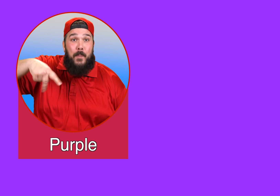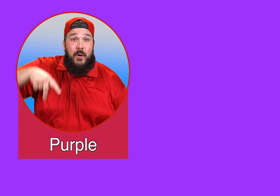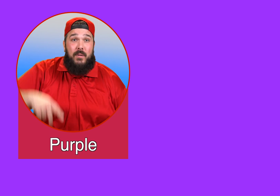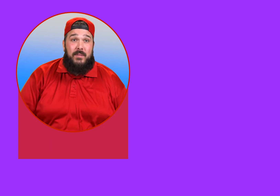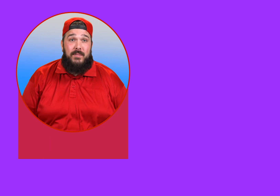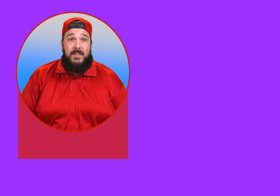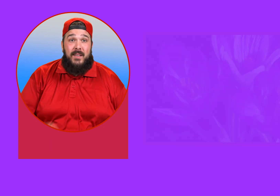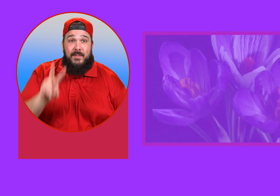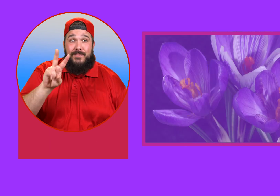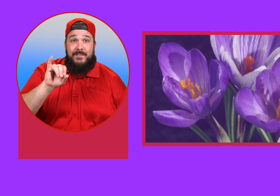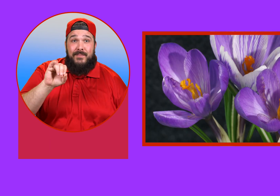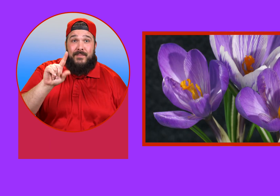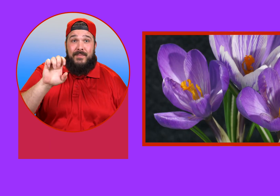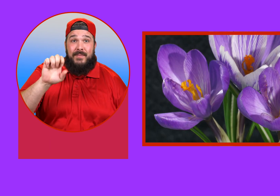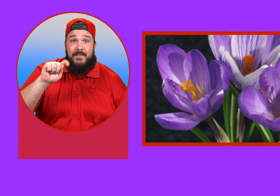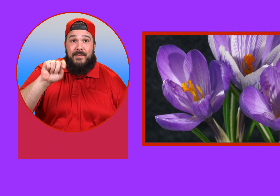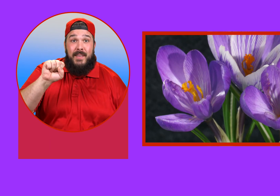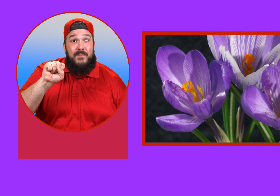Purple.